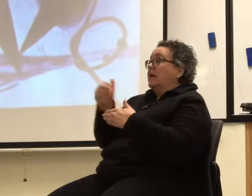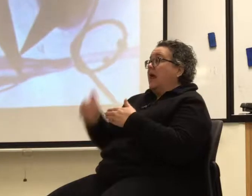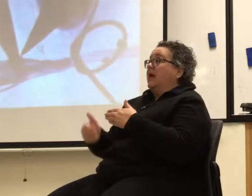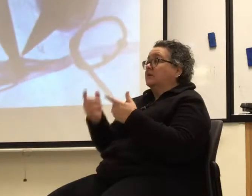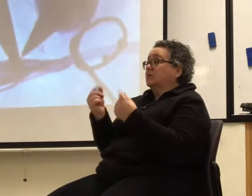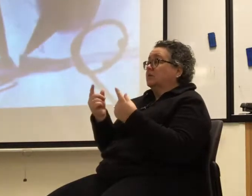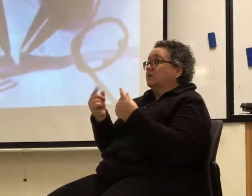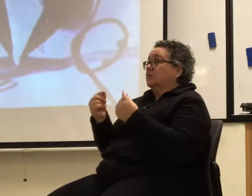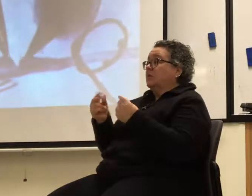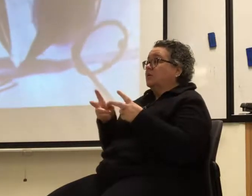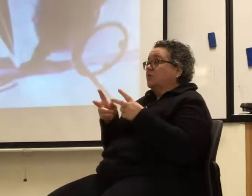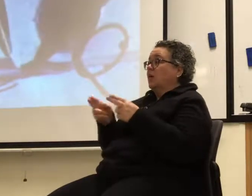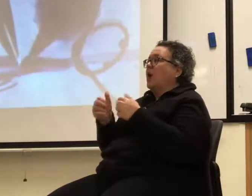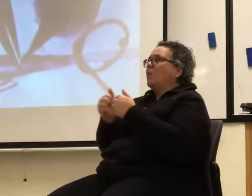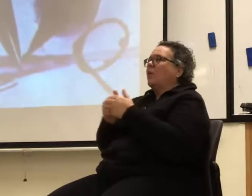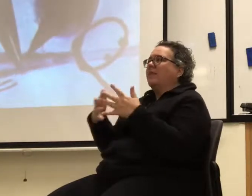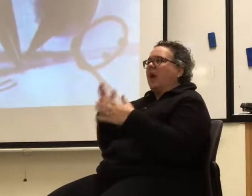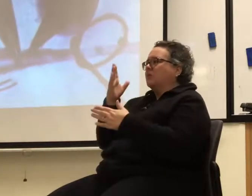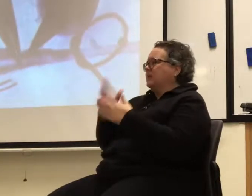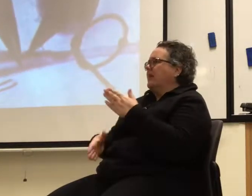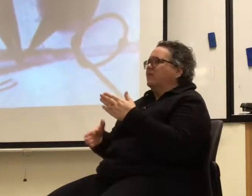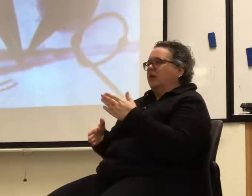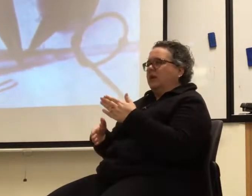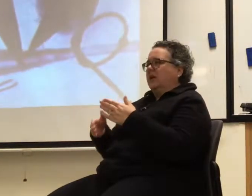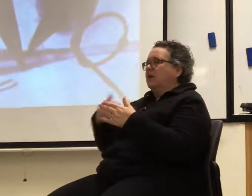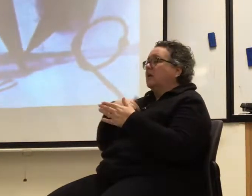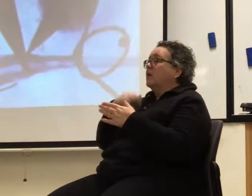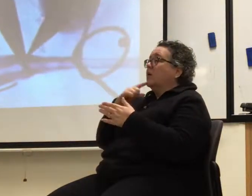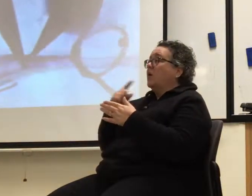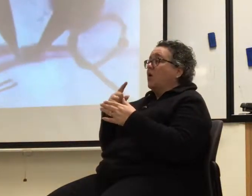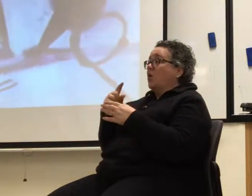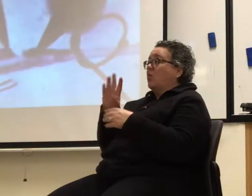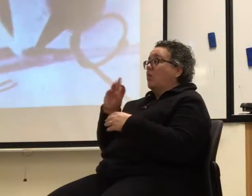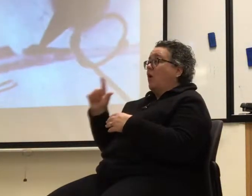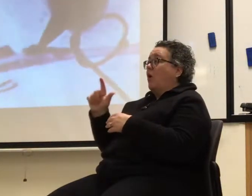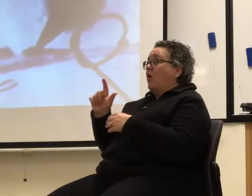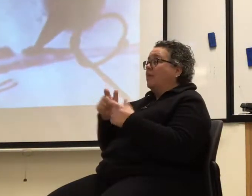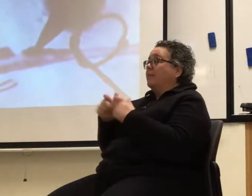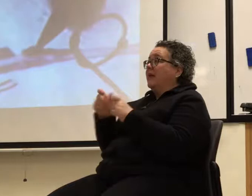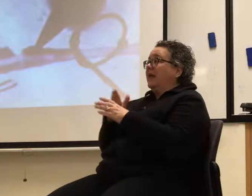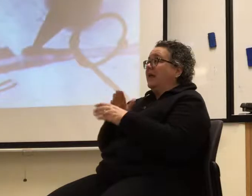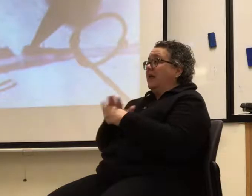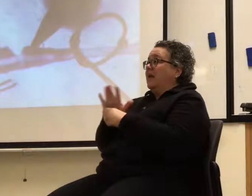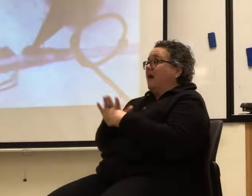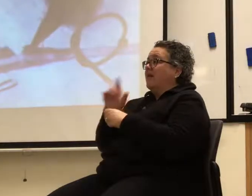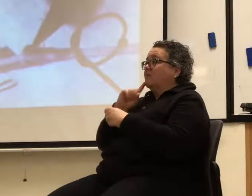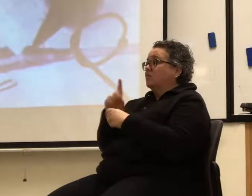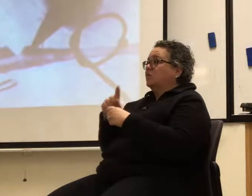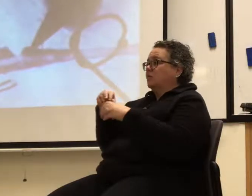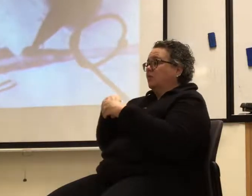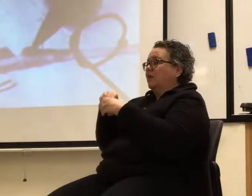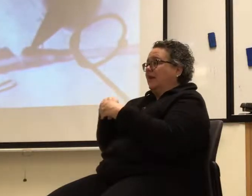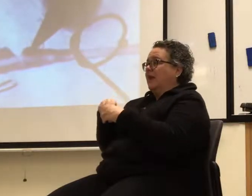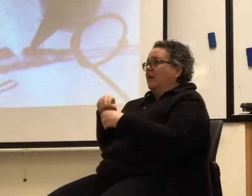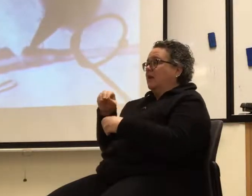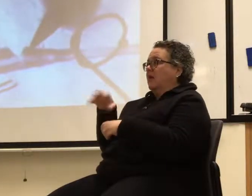to cut, without severing the axon, a notch in its wall large enough to accommodate the cannula.